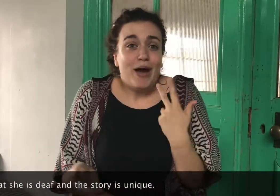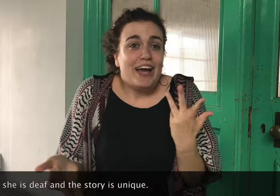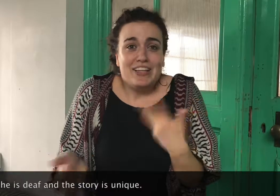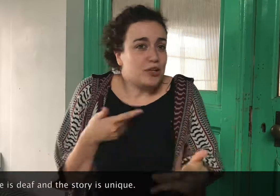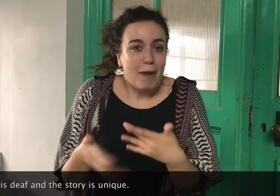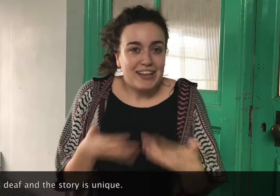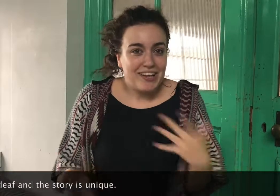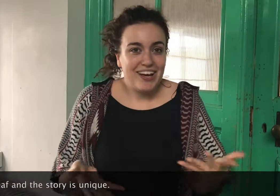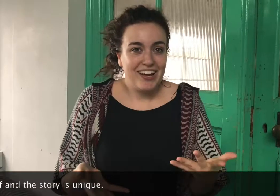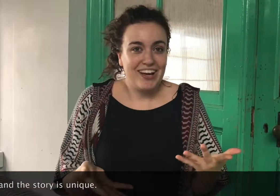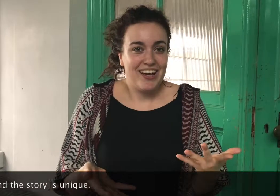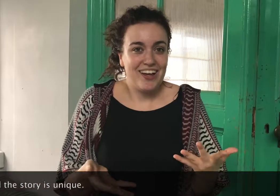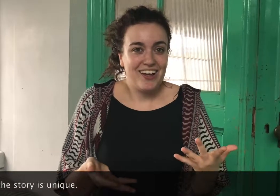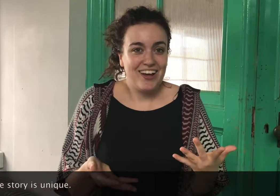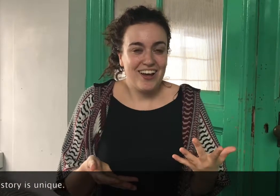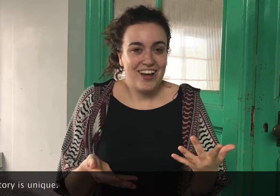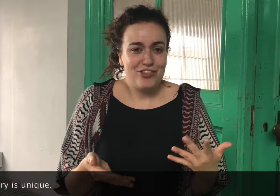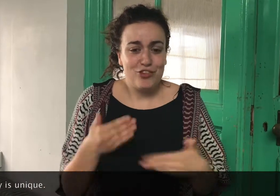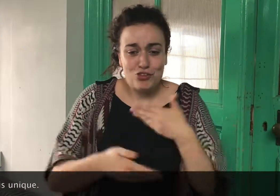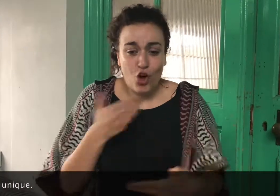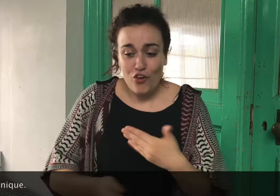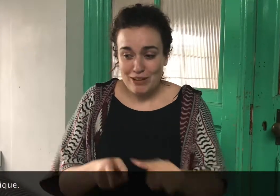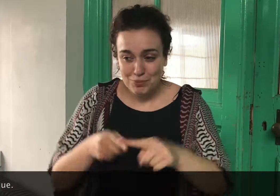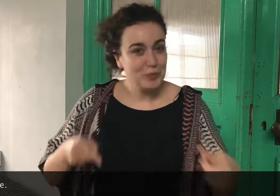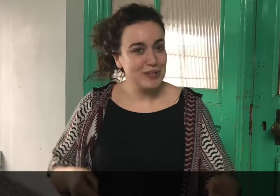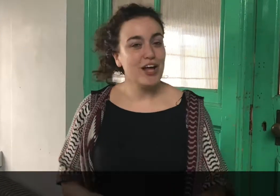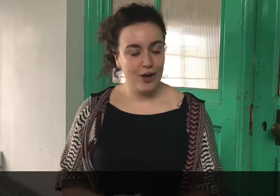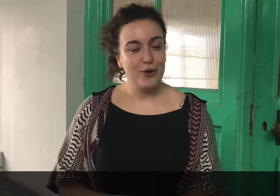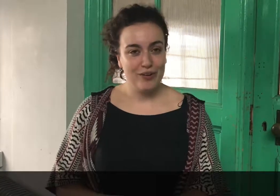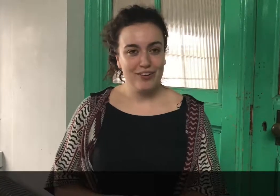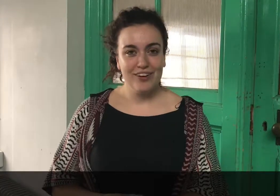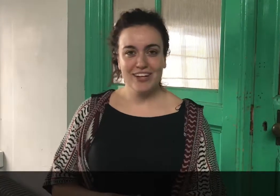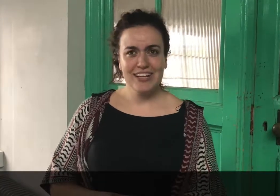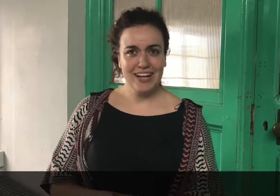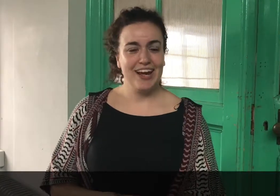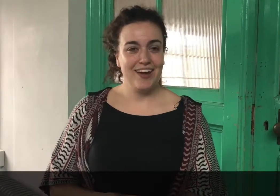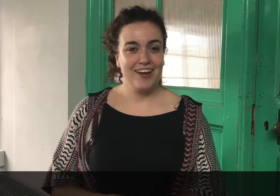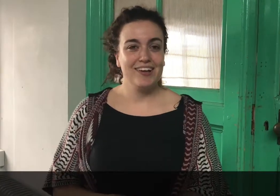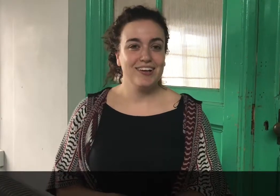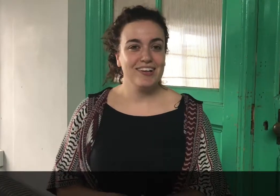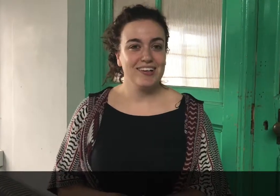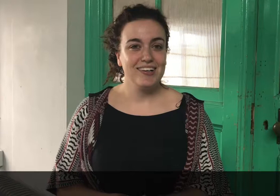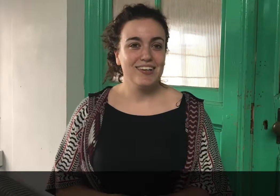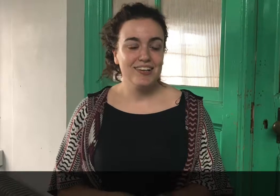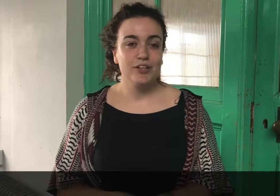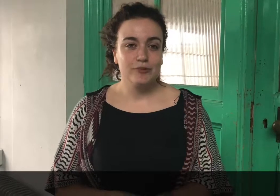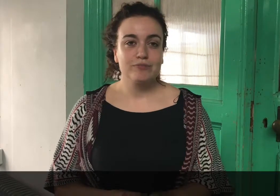character as well, so it's nice that she is deaf in there, and the story's a little bit different and a little bit